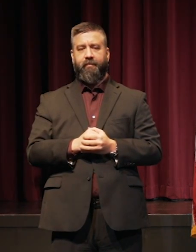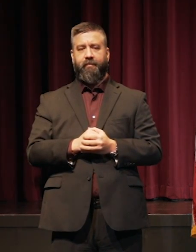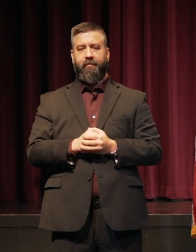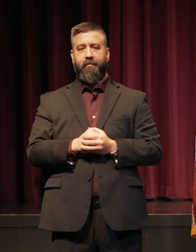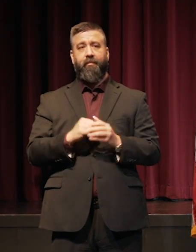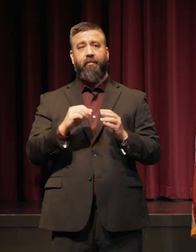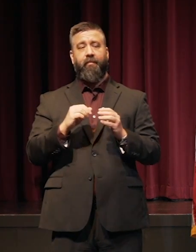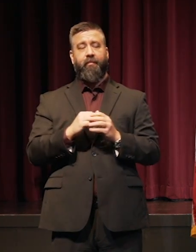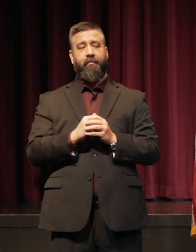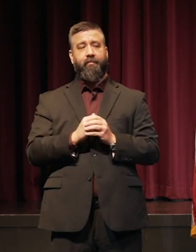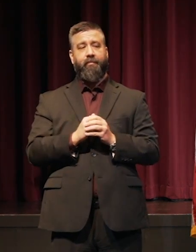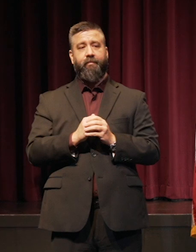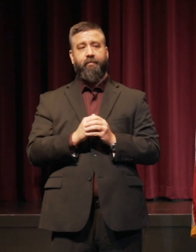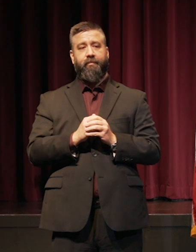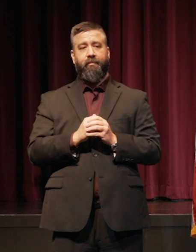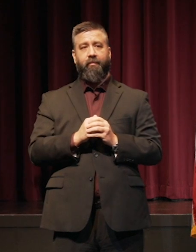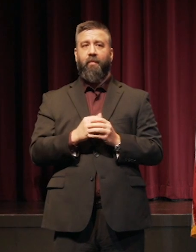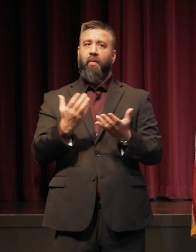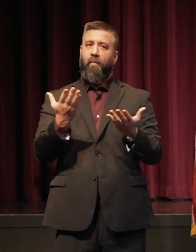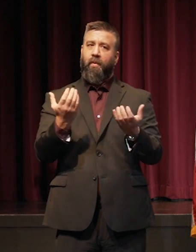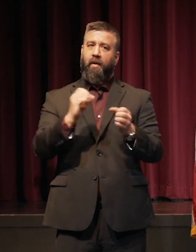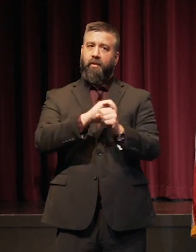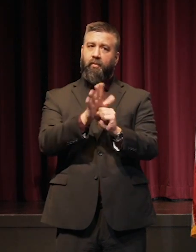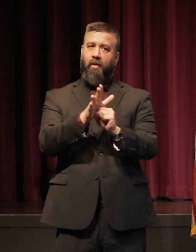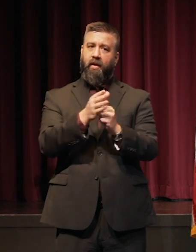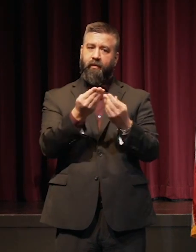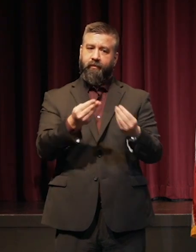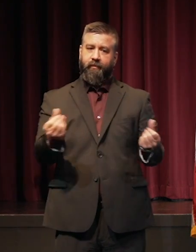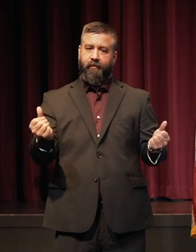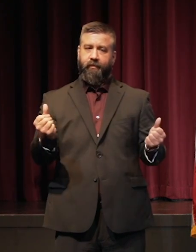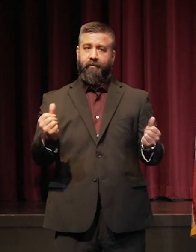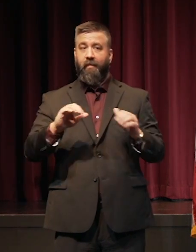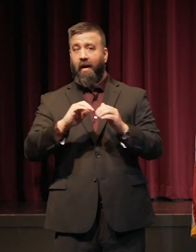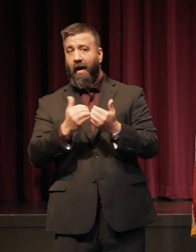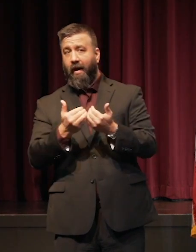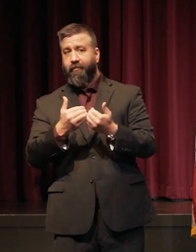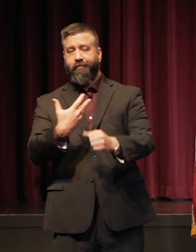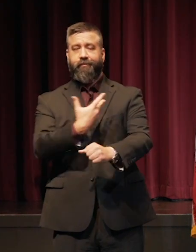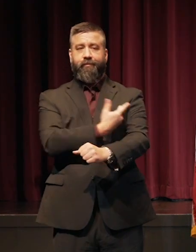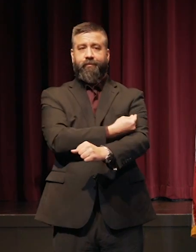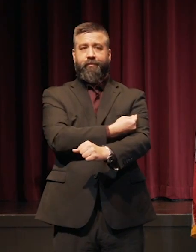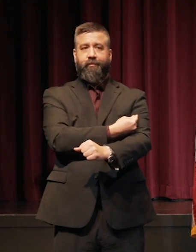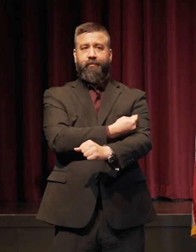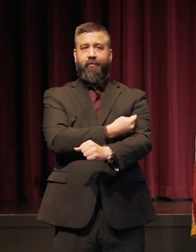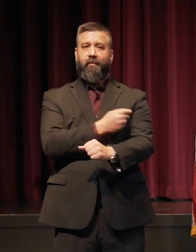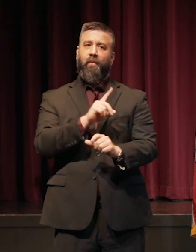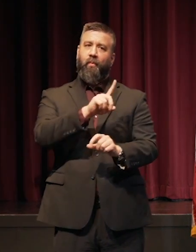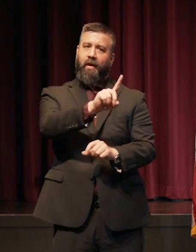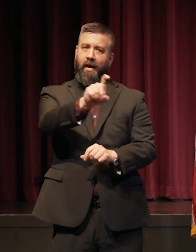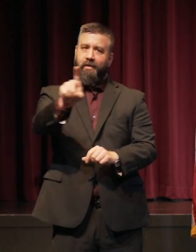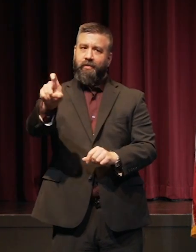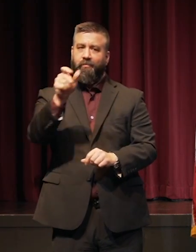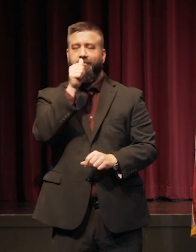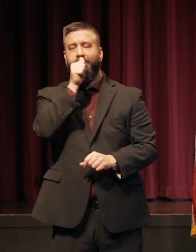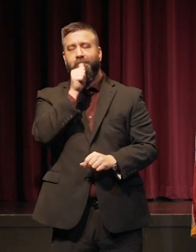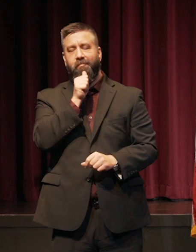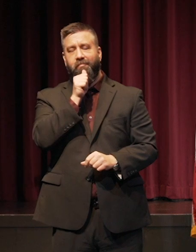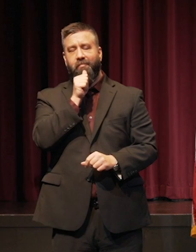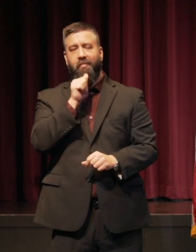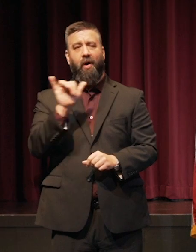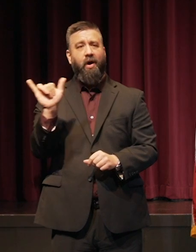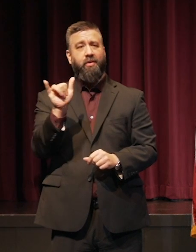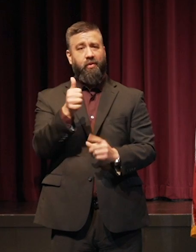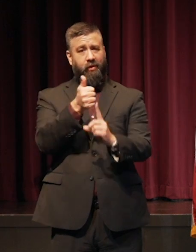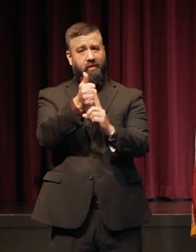The hope we all have is for an end to this pandemic, and that comes with a vaccine. We ask for patience. We ask for you to be honest when